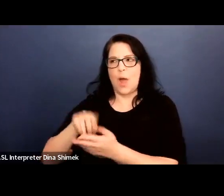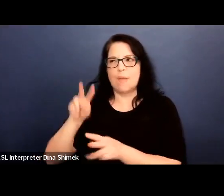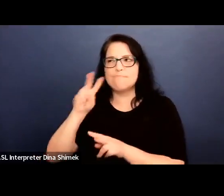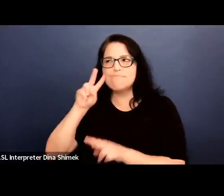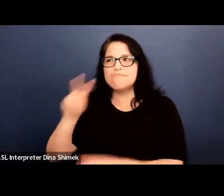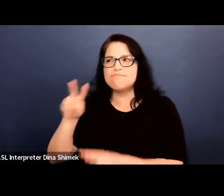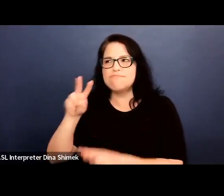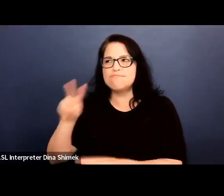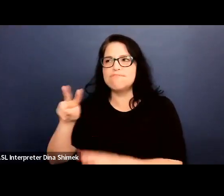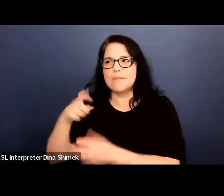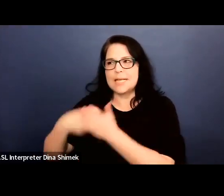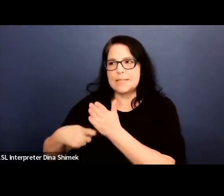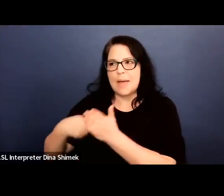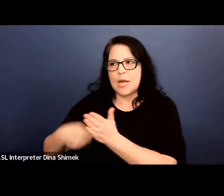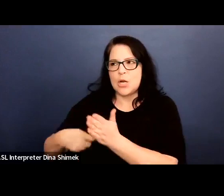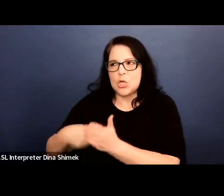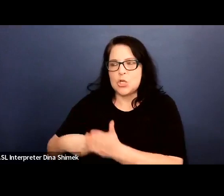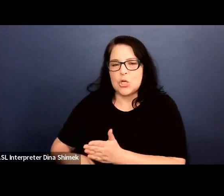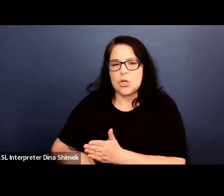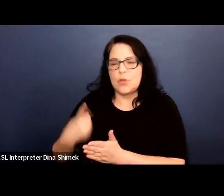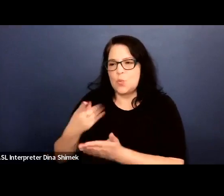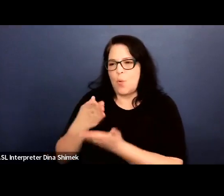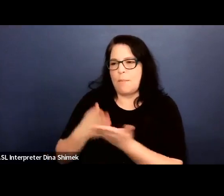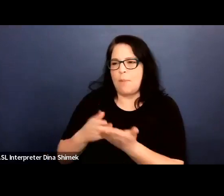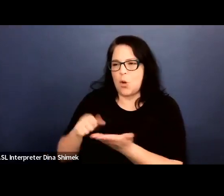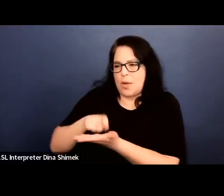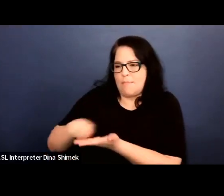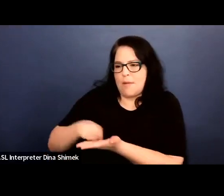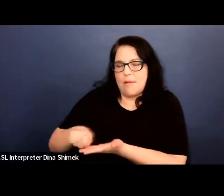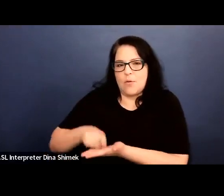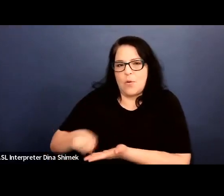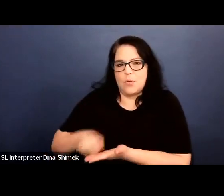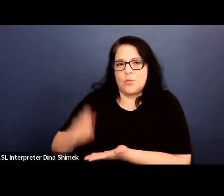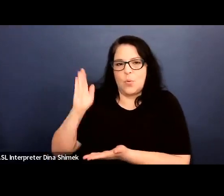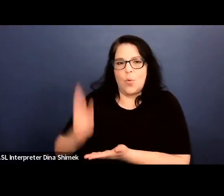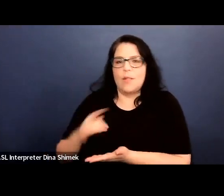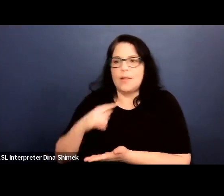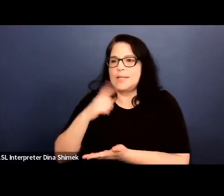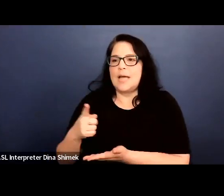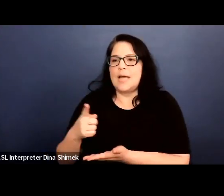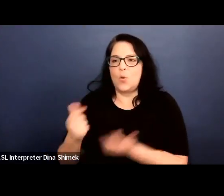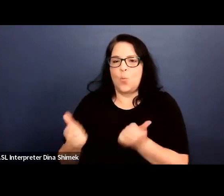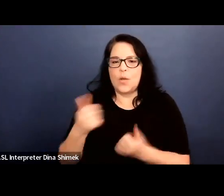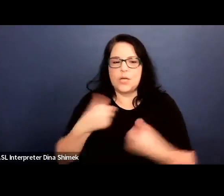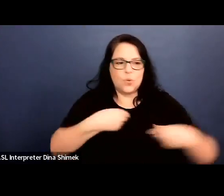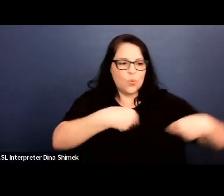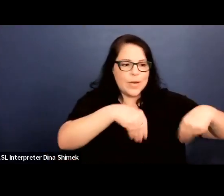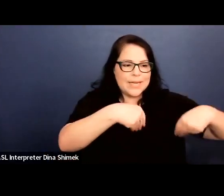You'll get a little area to make notes. It'll tell you what retailer or